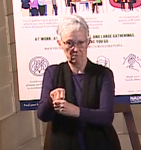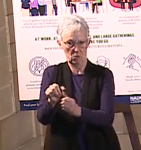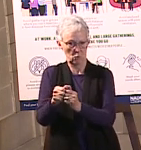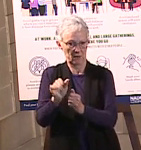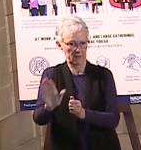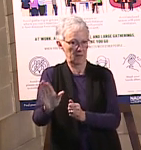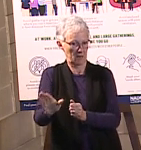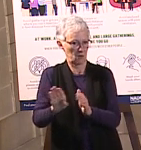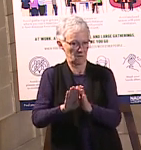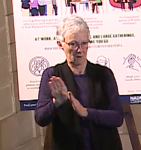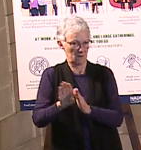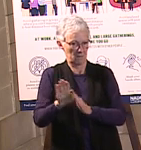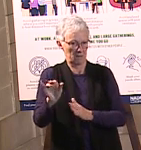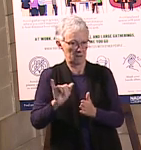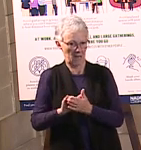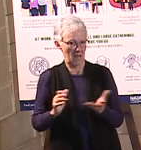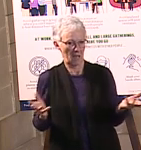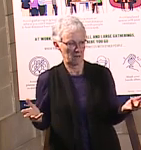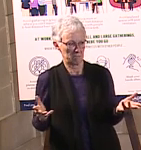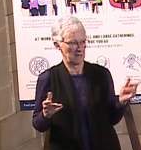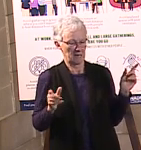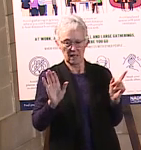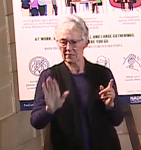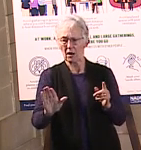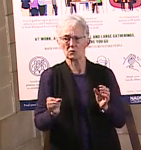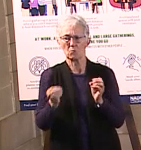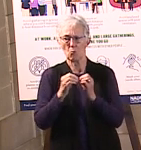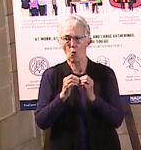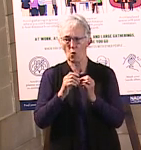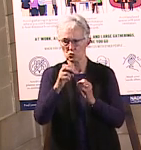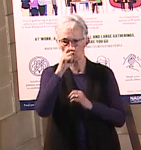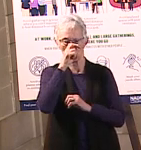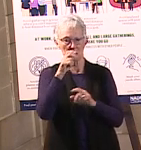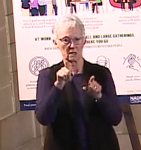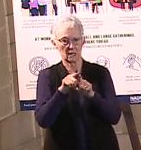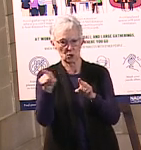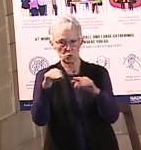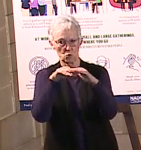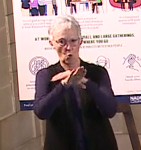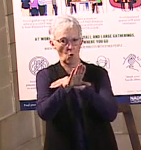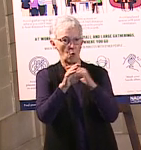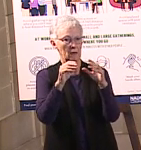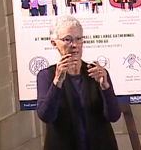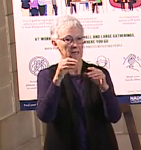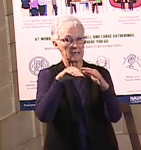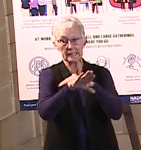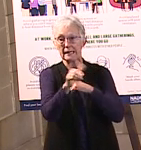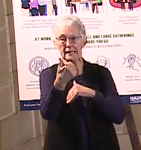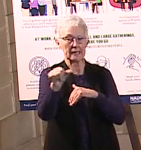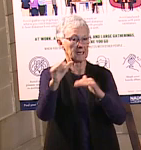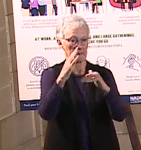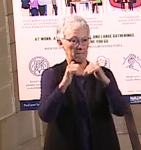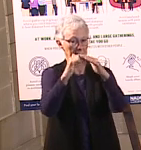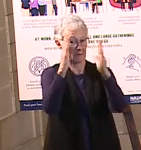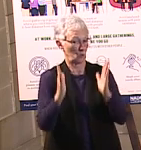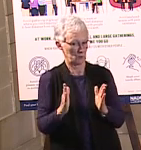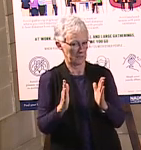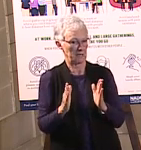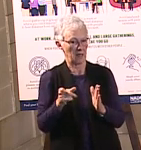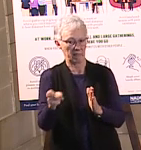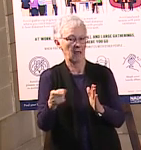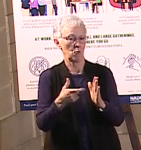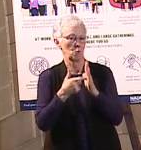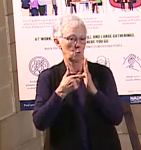standpoint of you have to wear a mask whenever you go indoors, and there's a number of exceptions to that. So I would refer you back to Omaha and Lincoln to get the specifics